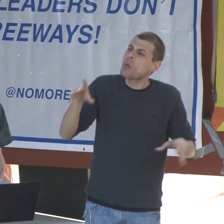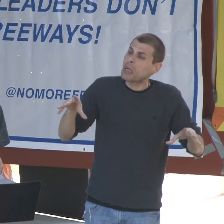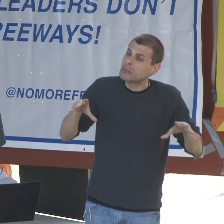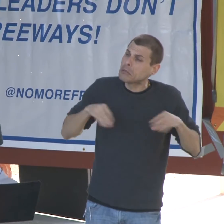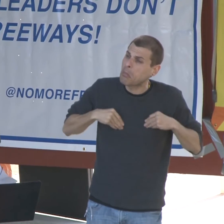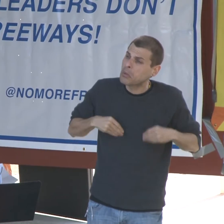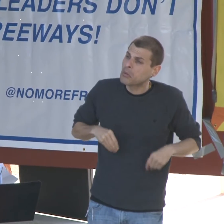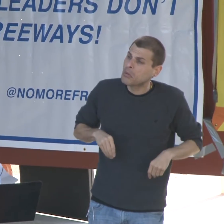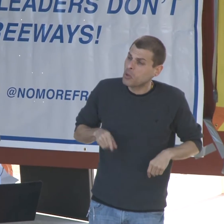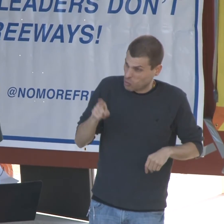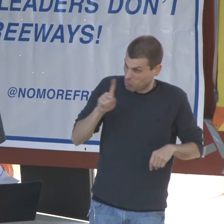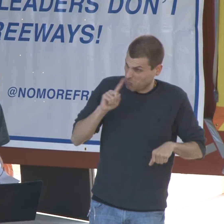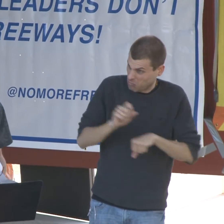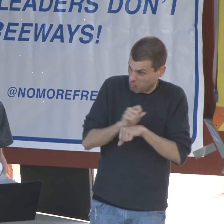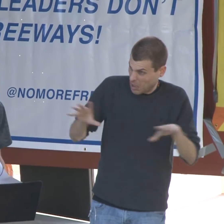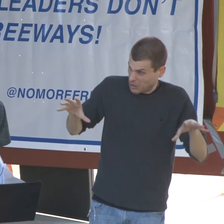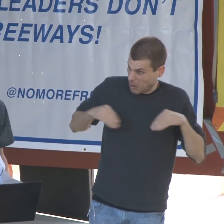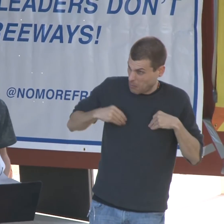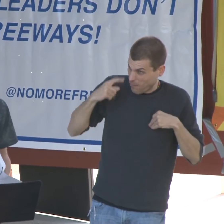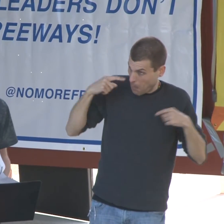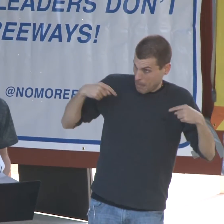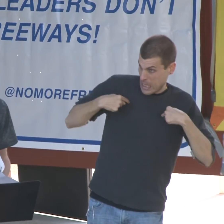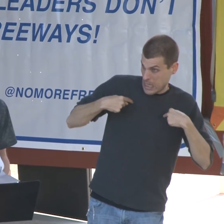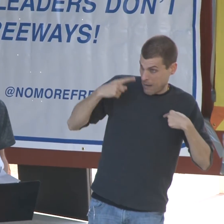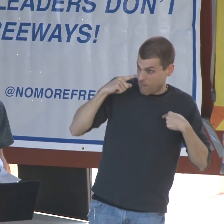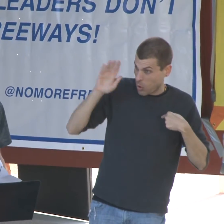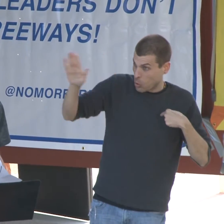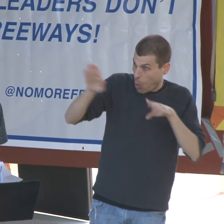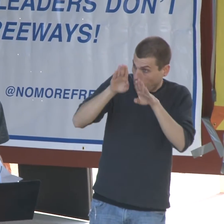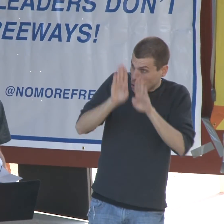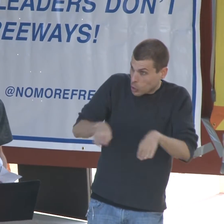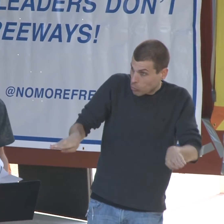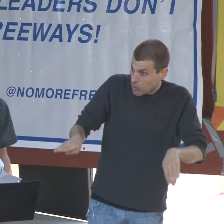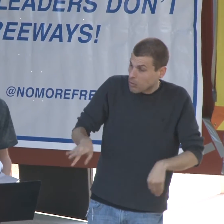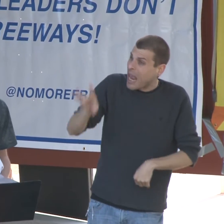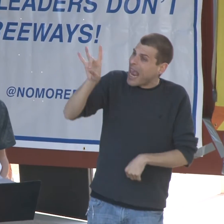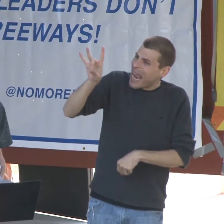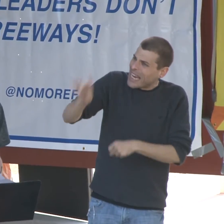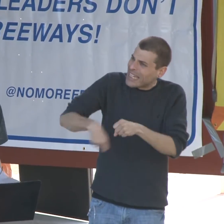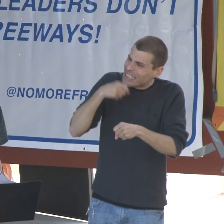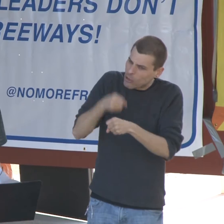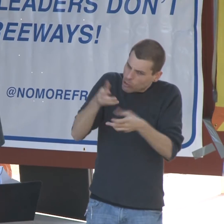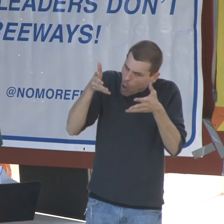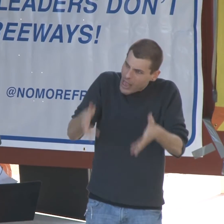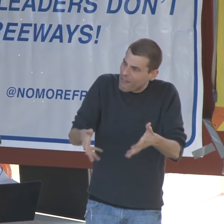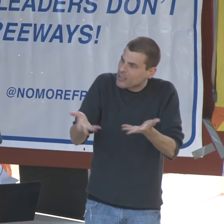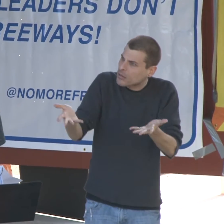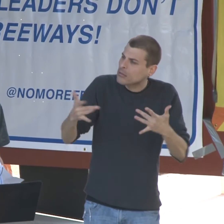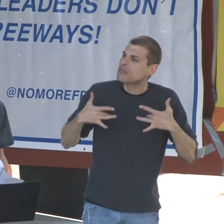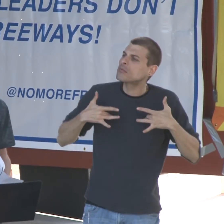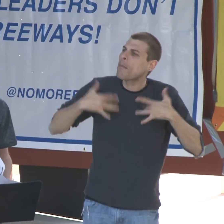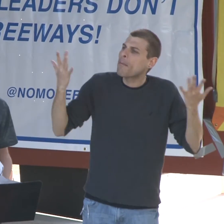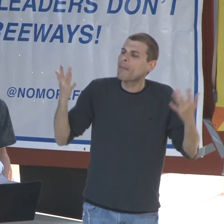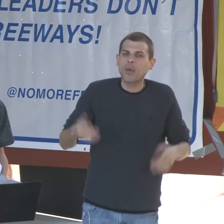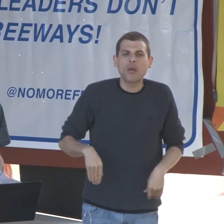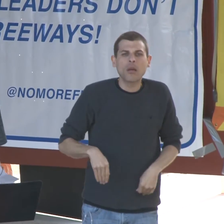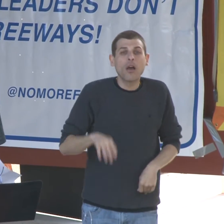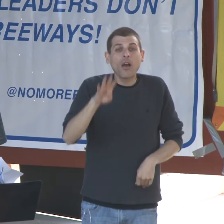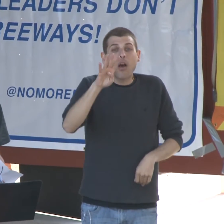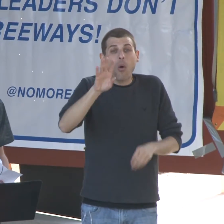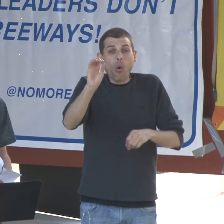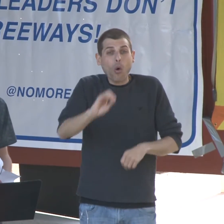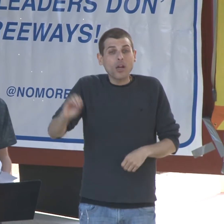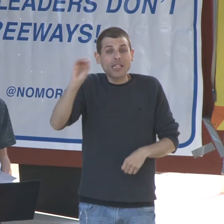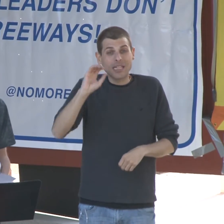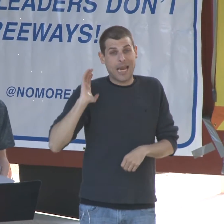acceptable future that you are giving to me and to your children? And we have 8 years to decarbonize and 40% of Oregon's carbon emissions come from